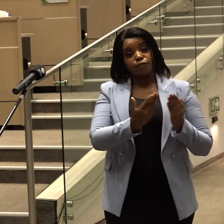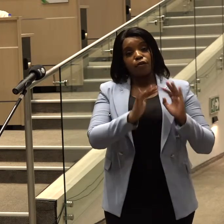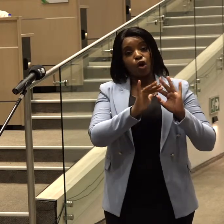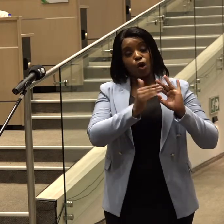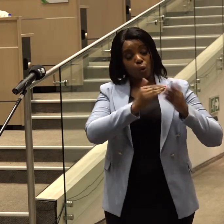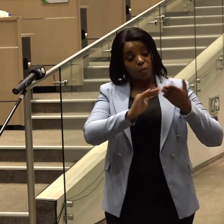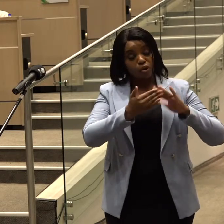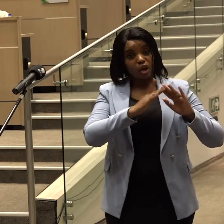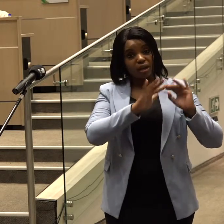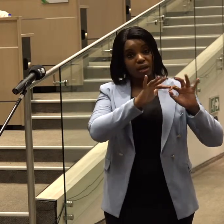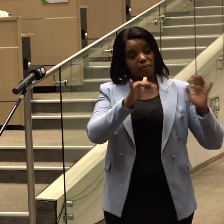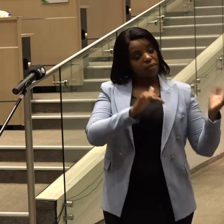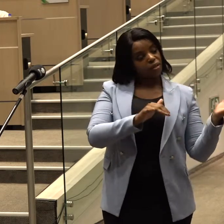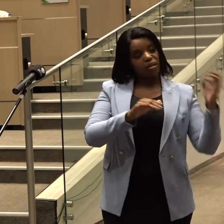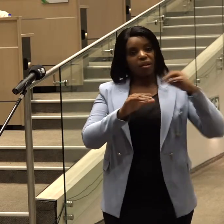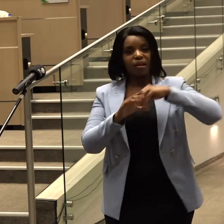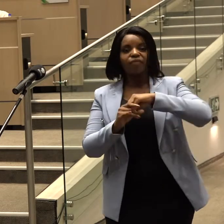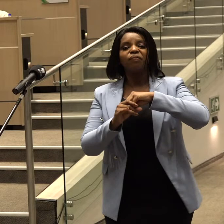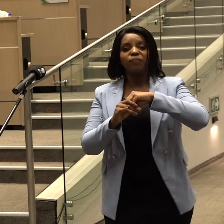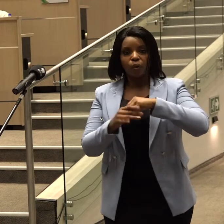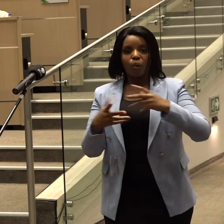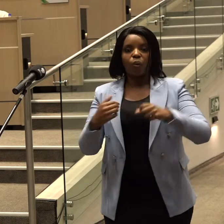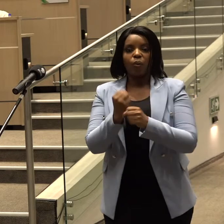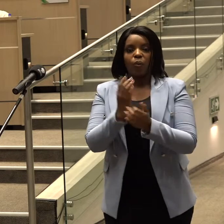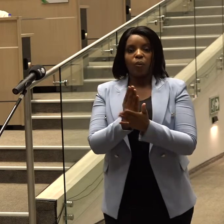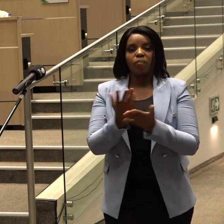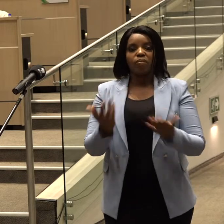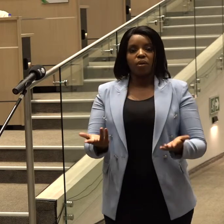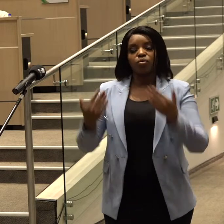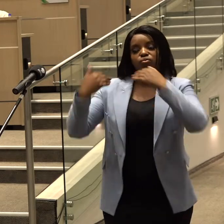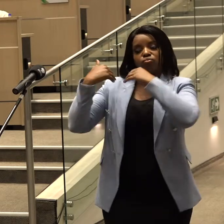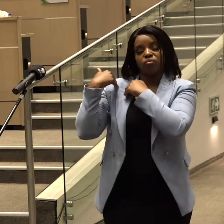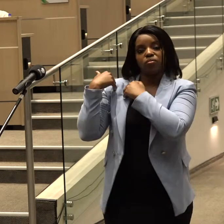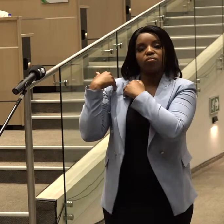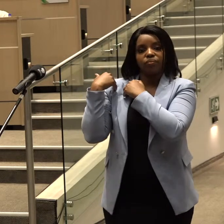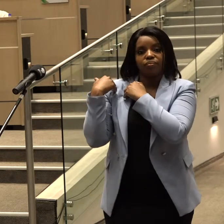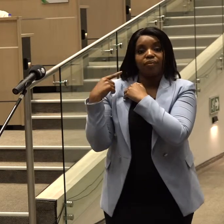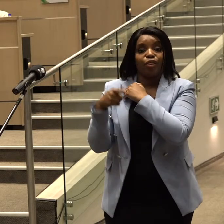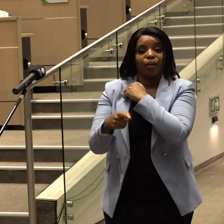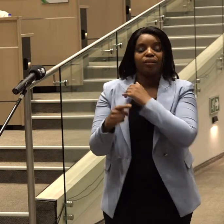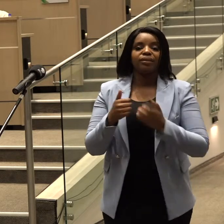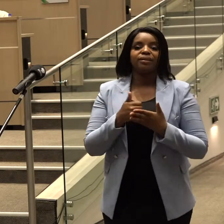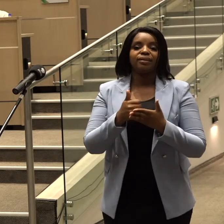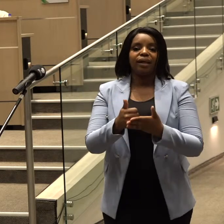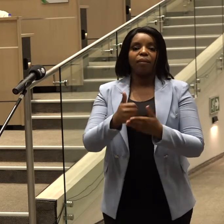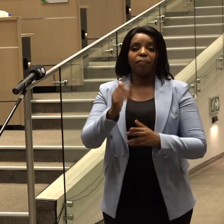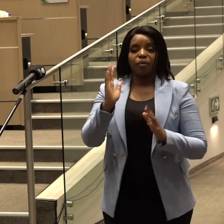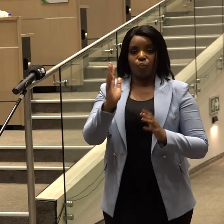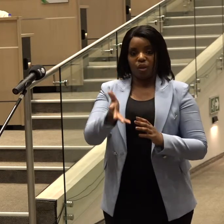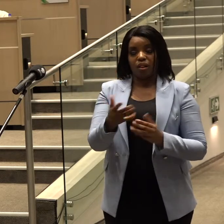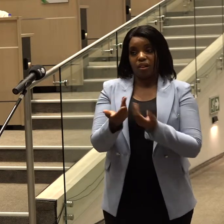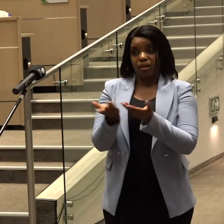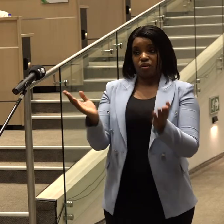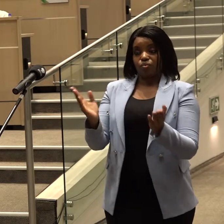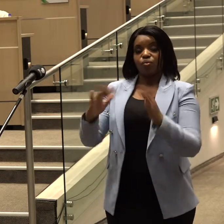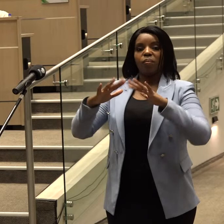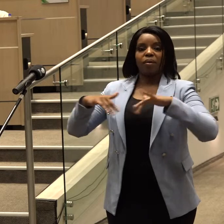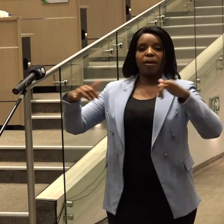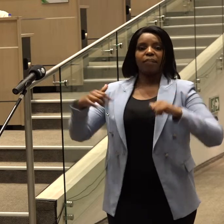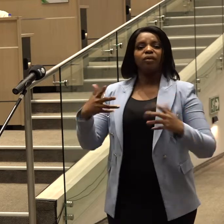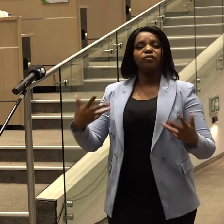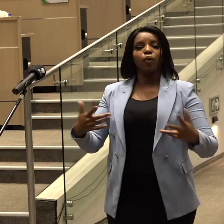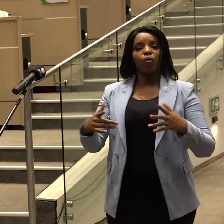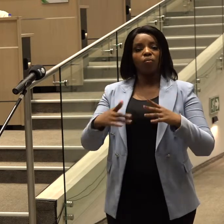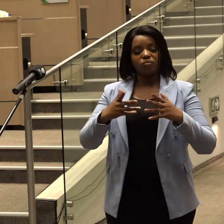recaping the issue of security that will actually assist you know you as a parliament or the train